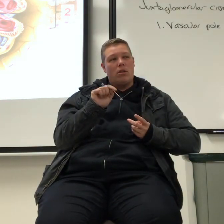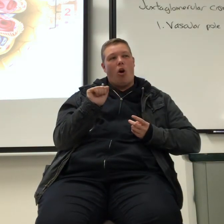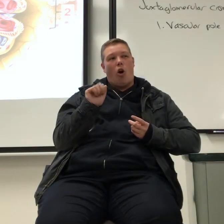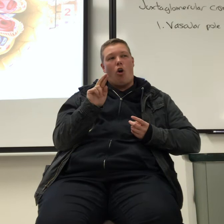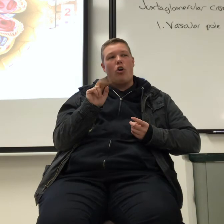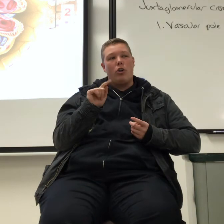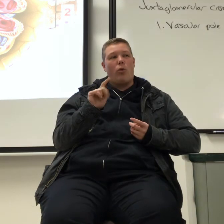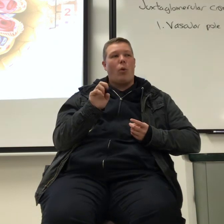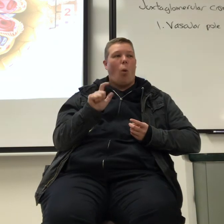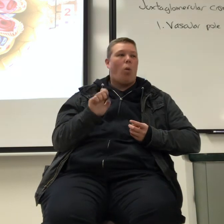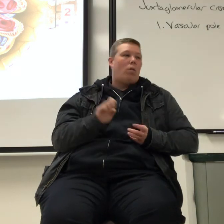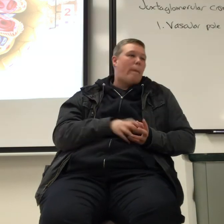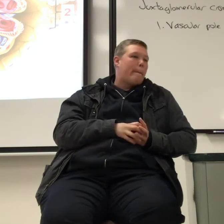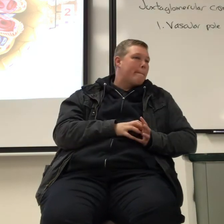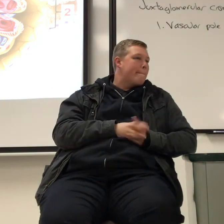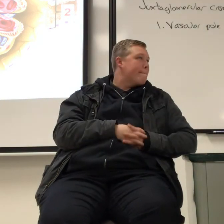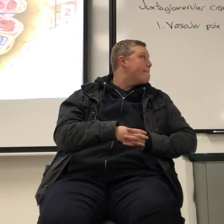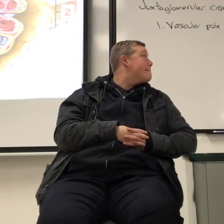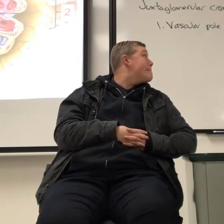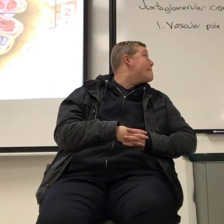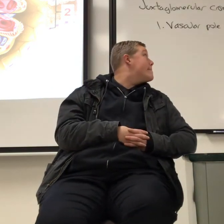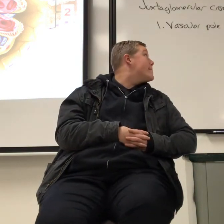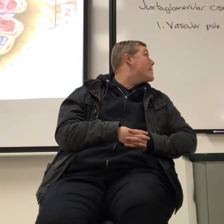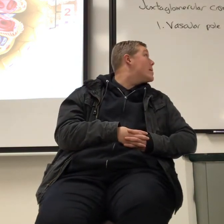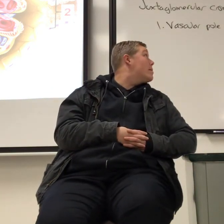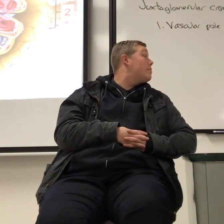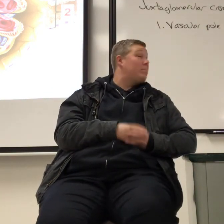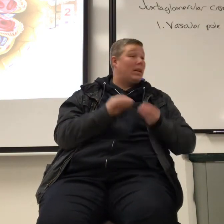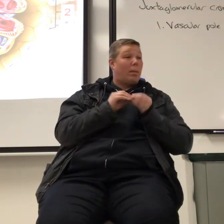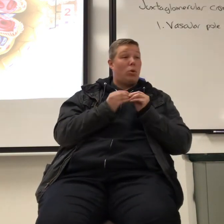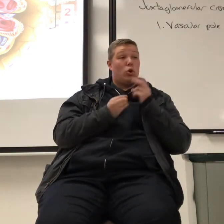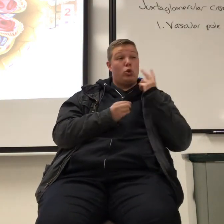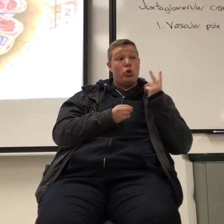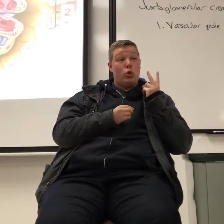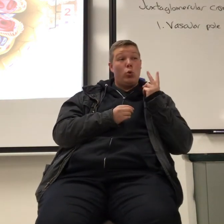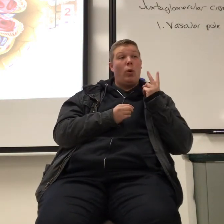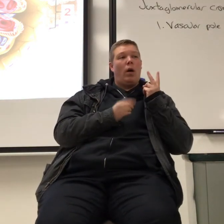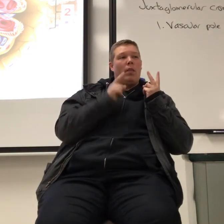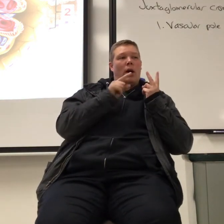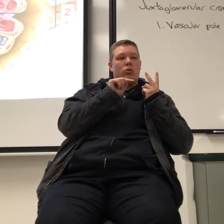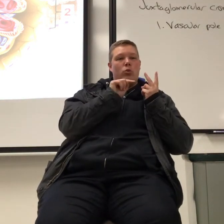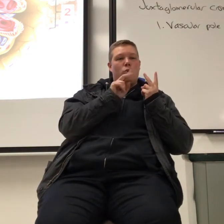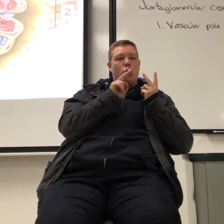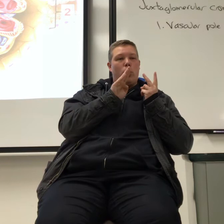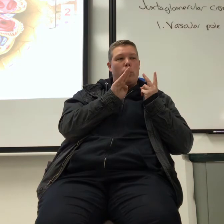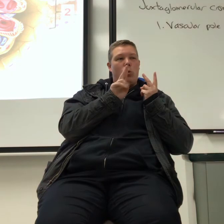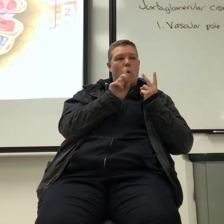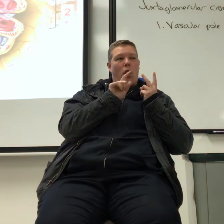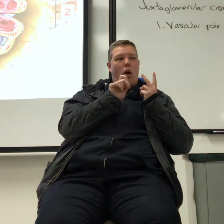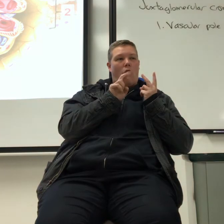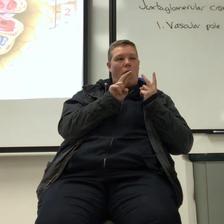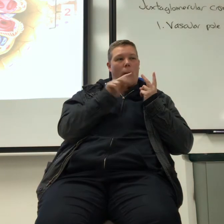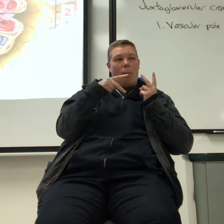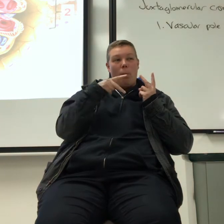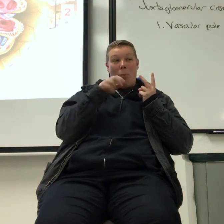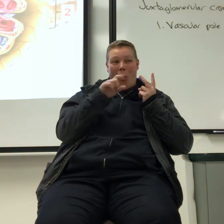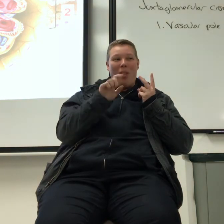arterial. And the other side, number 2, that's the tubular pole. Tubular.